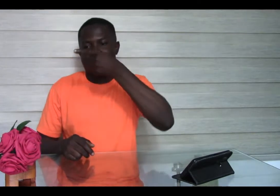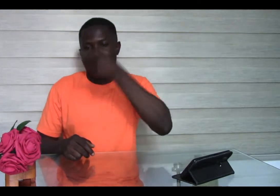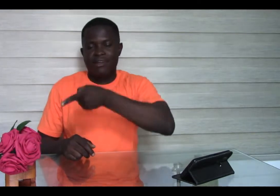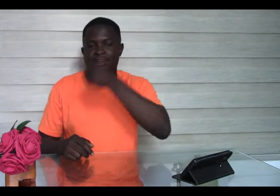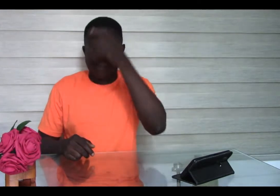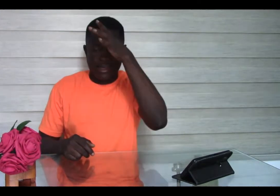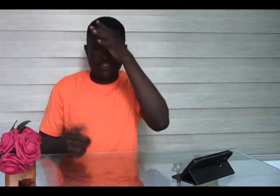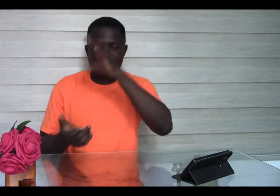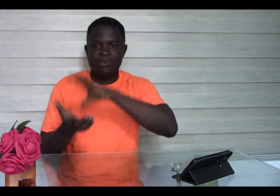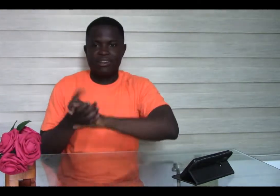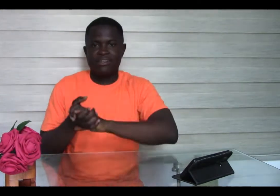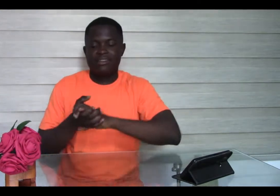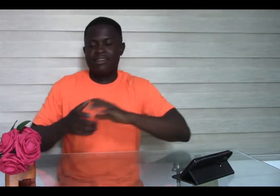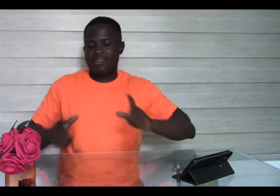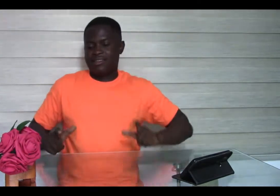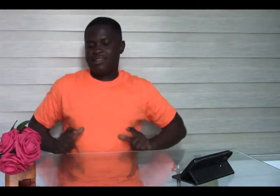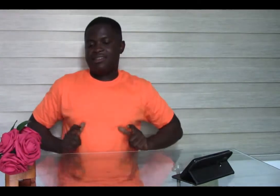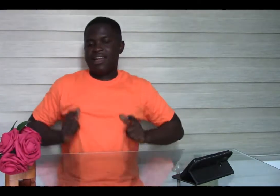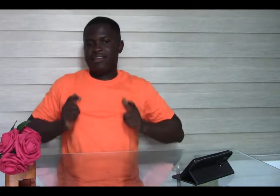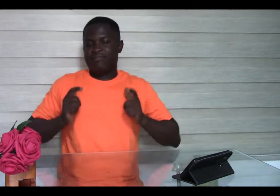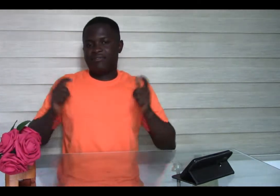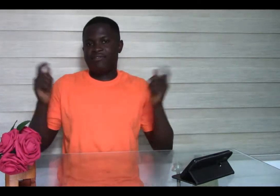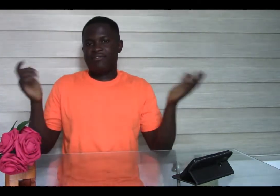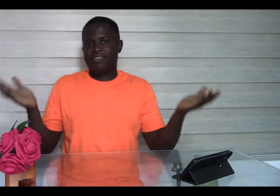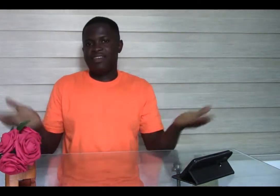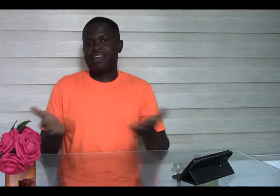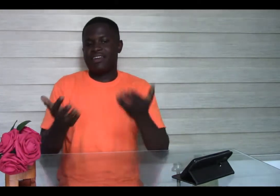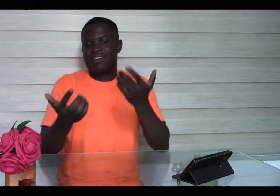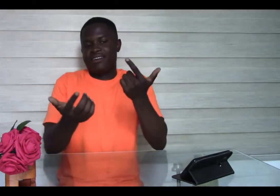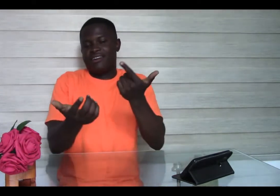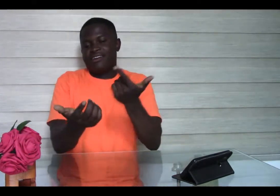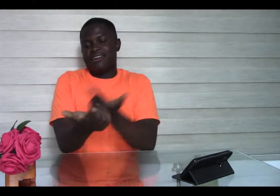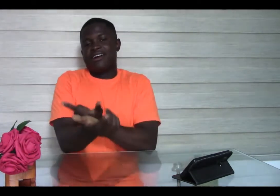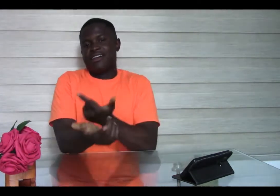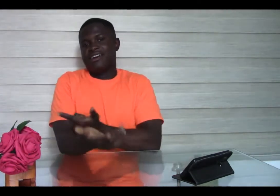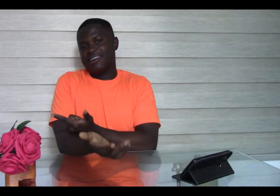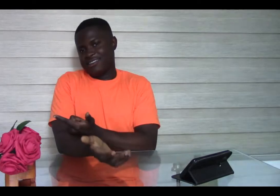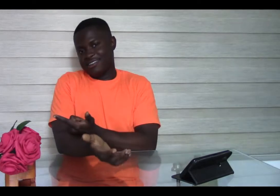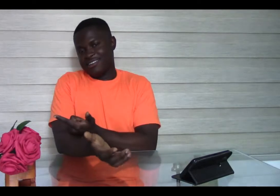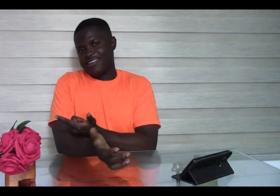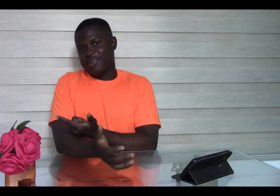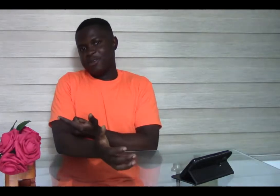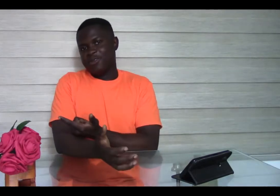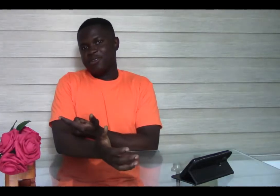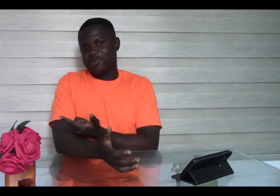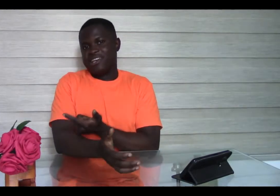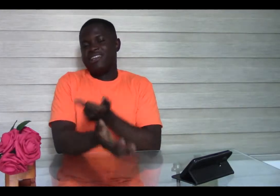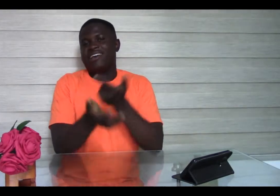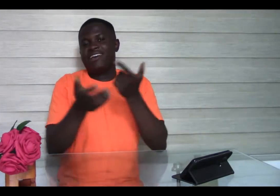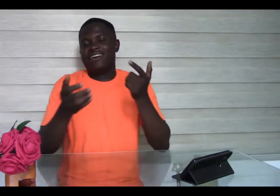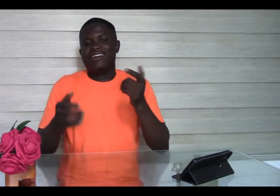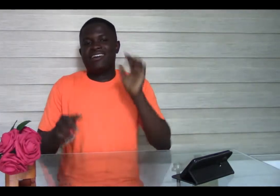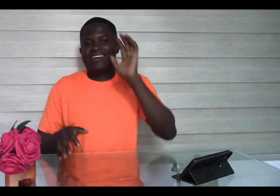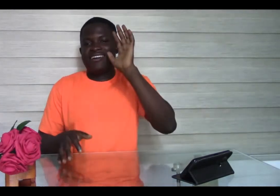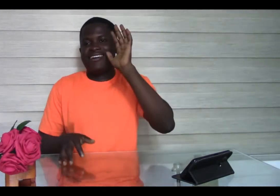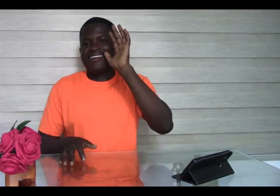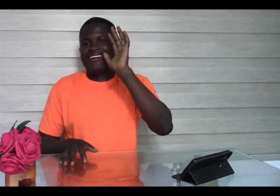her husband live here Ghana. So